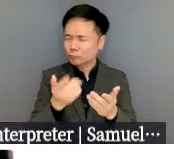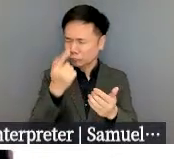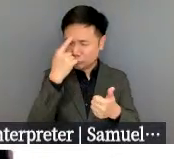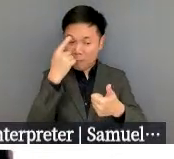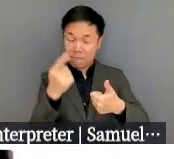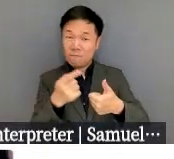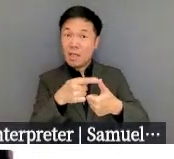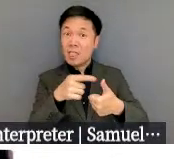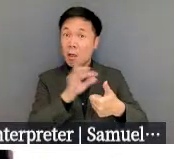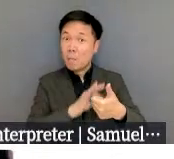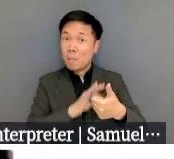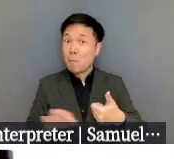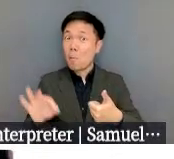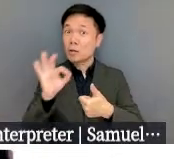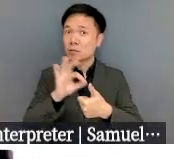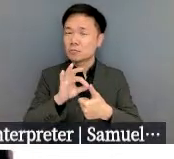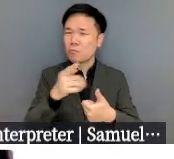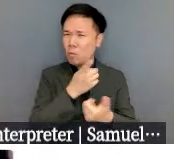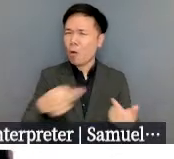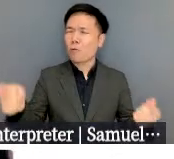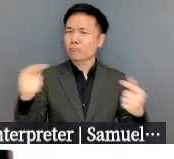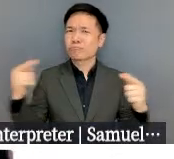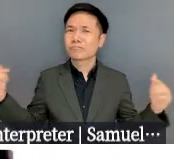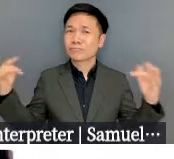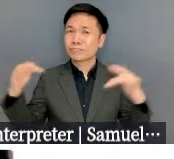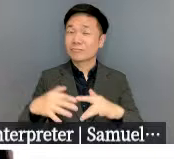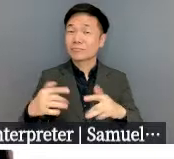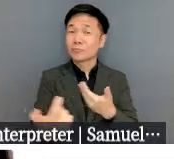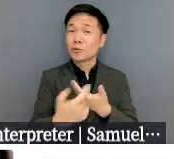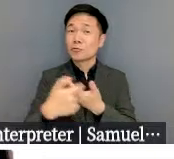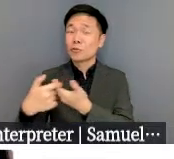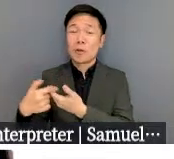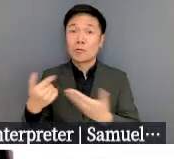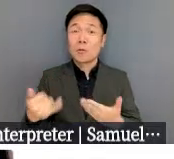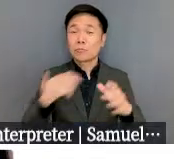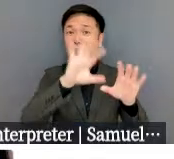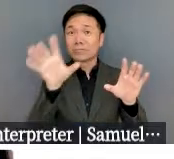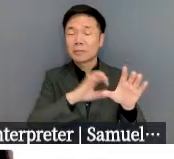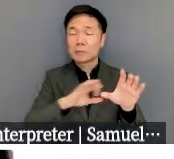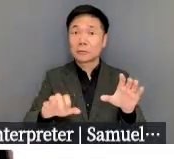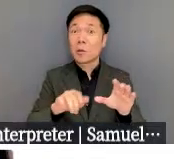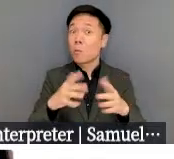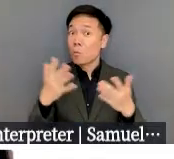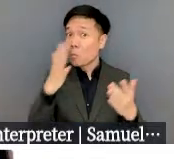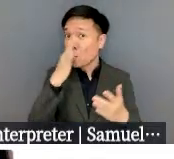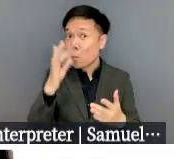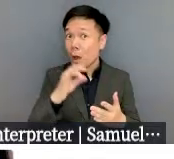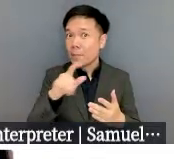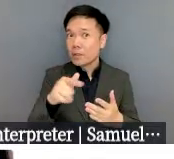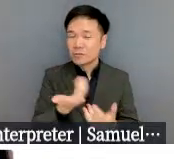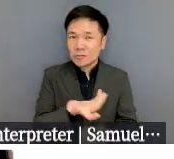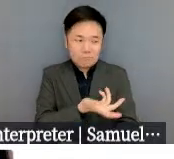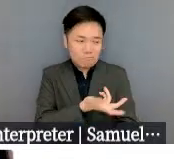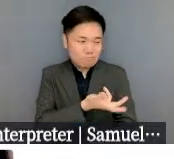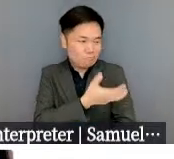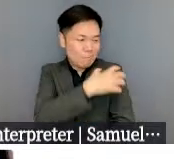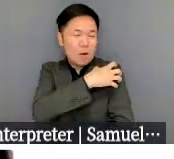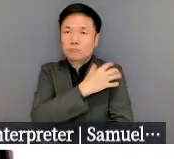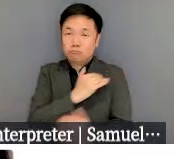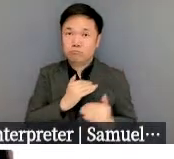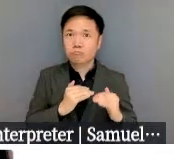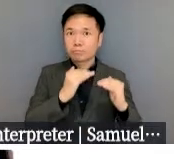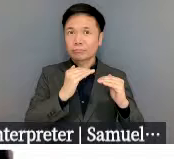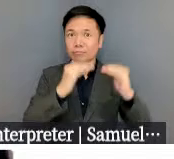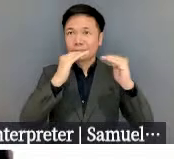the reason why we're here, because as she says, the further you go up in terms of power and decision making, the fewer women